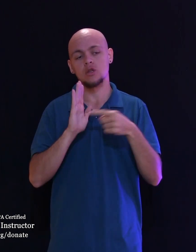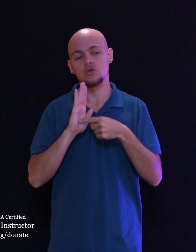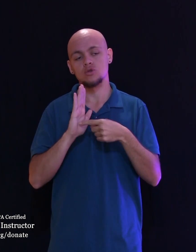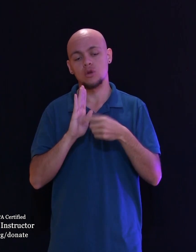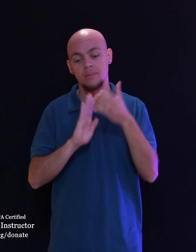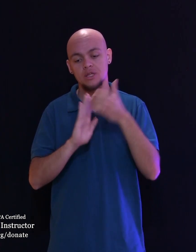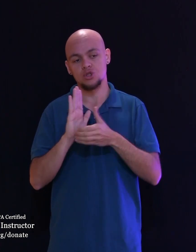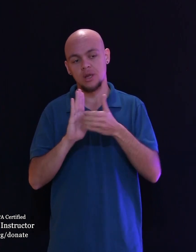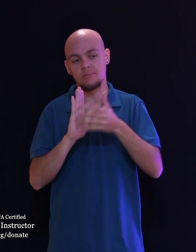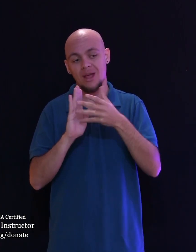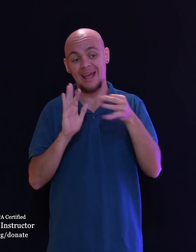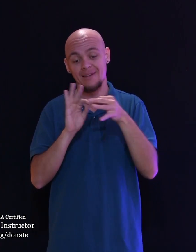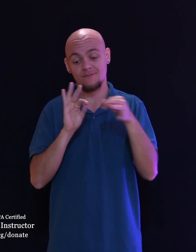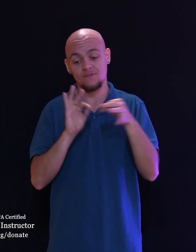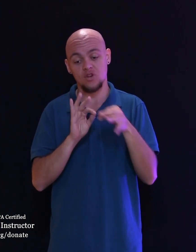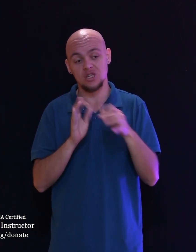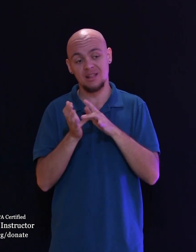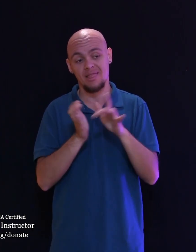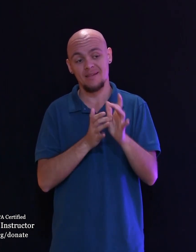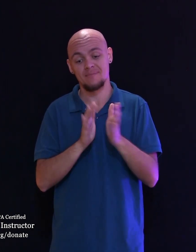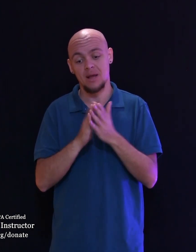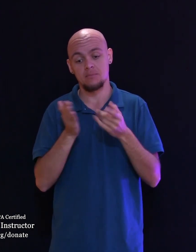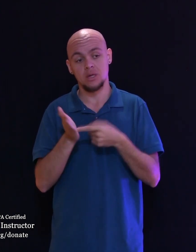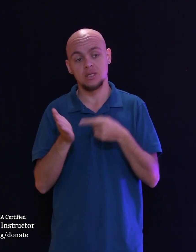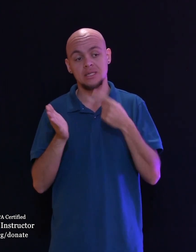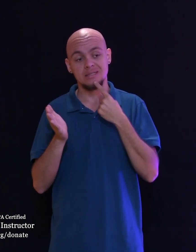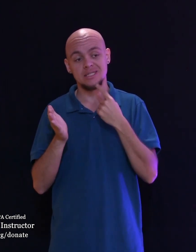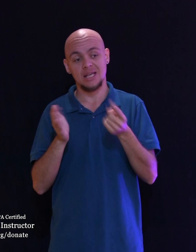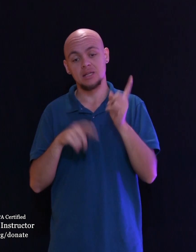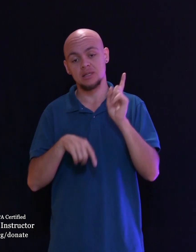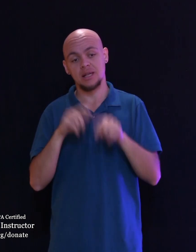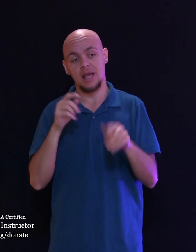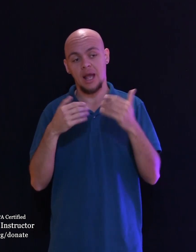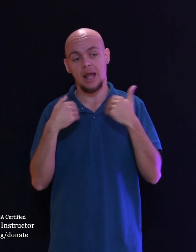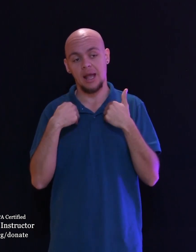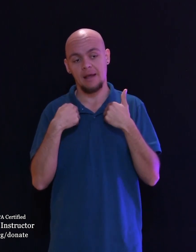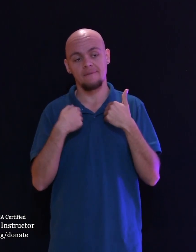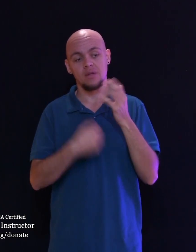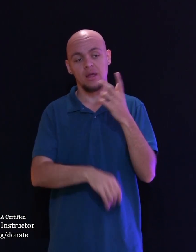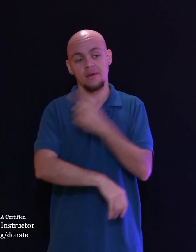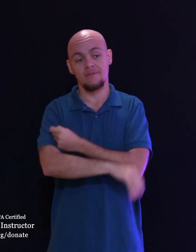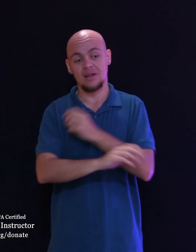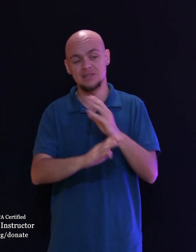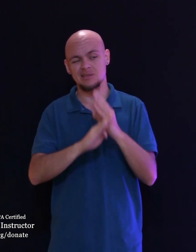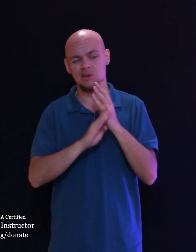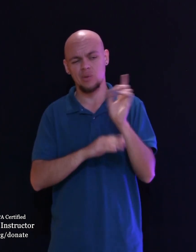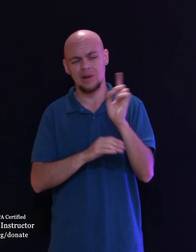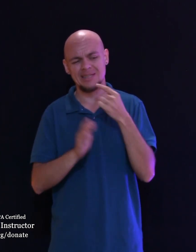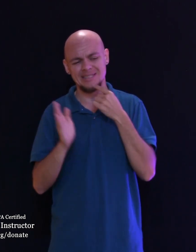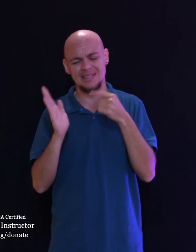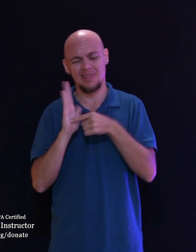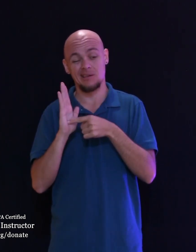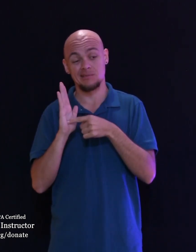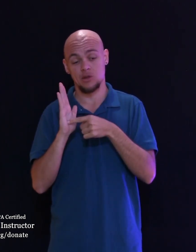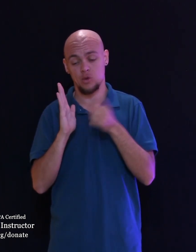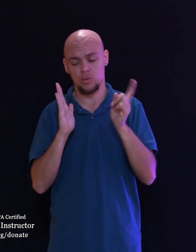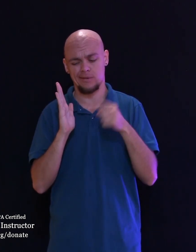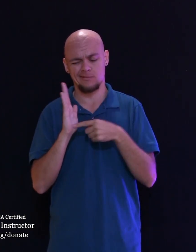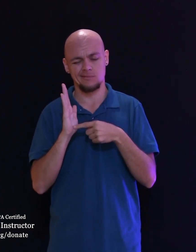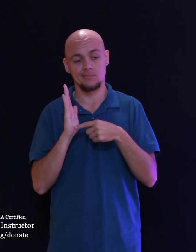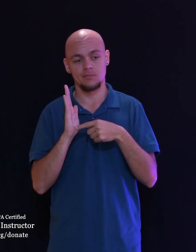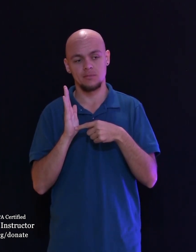Can you show me chapter and verse in the Bible somewhere where it says, thou shalt not get vaccinations?